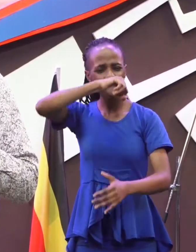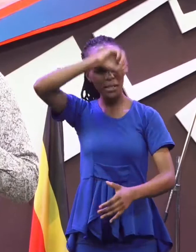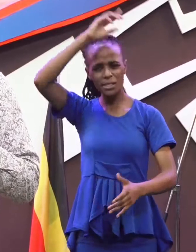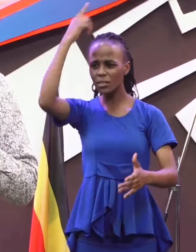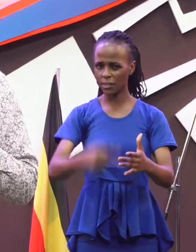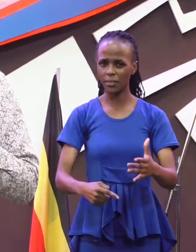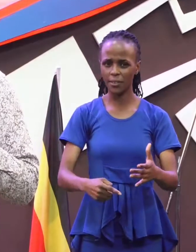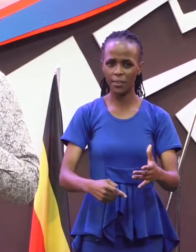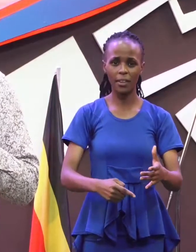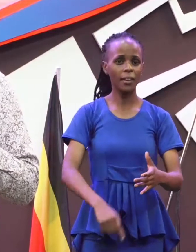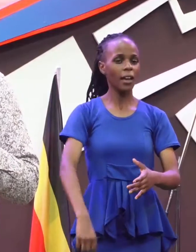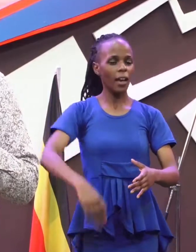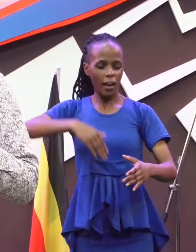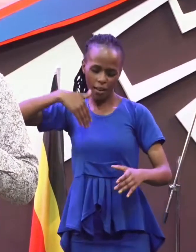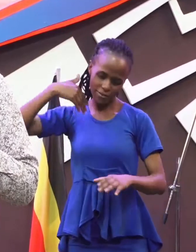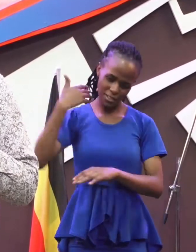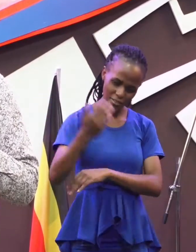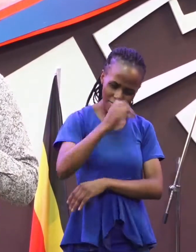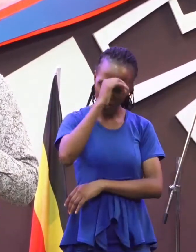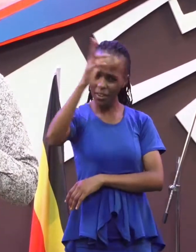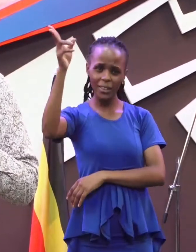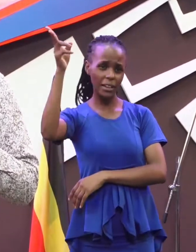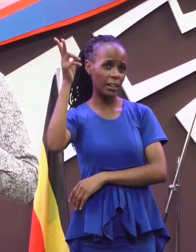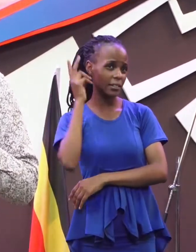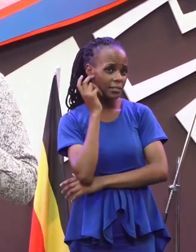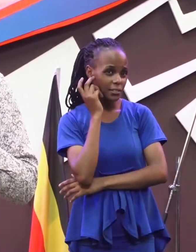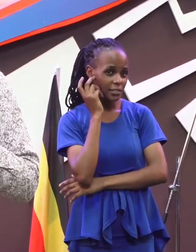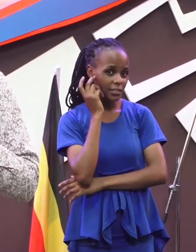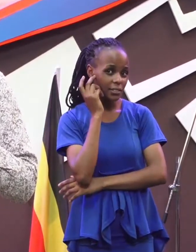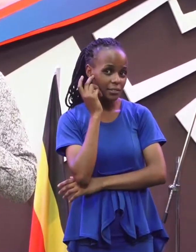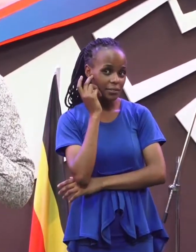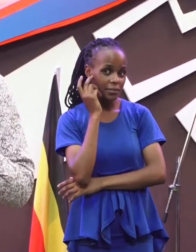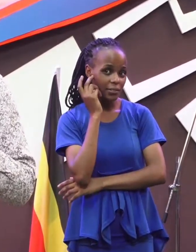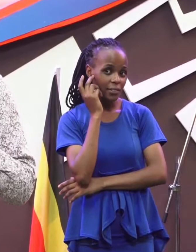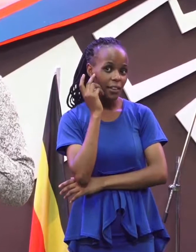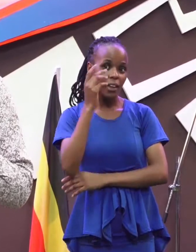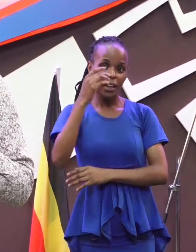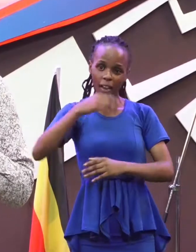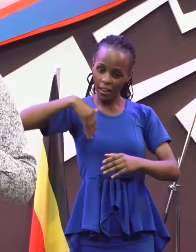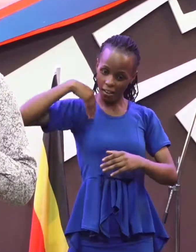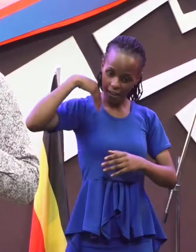is amazing? After the Father heard, I